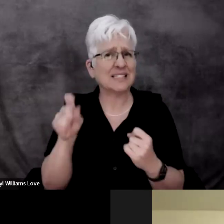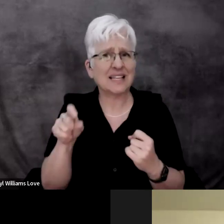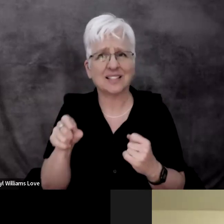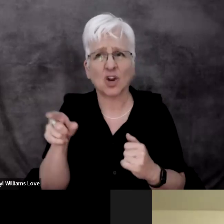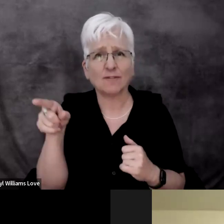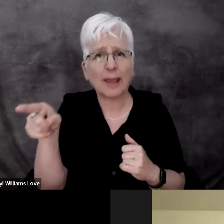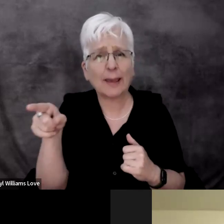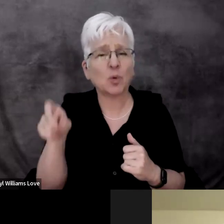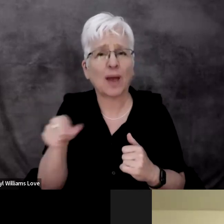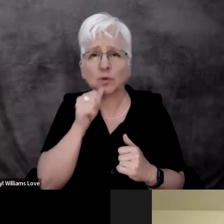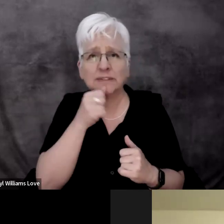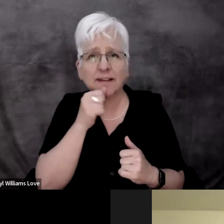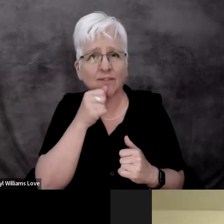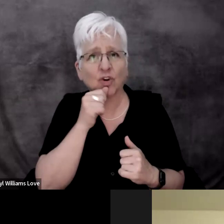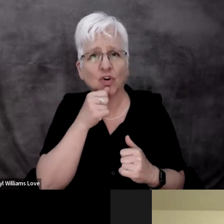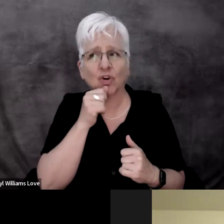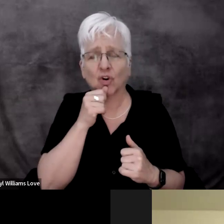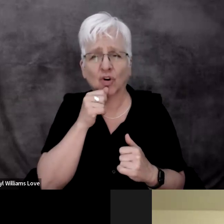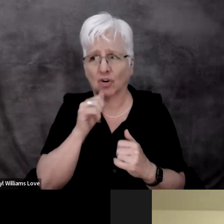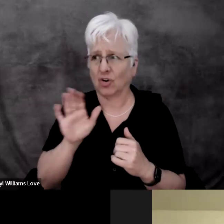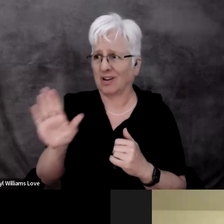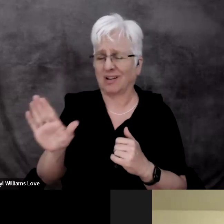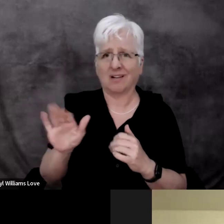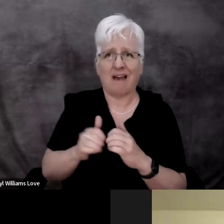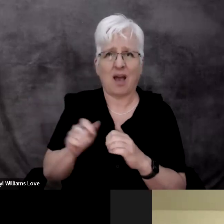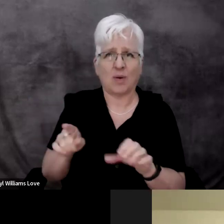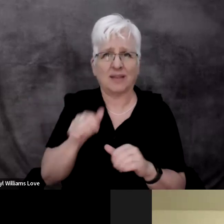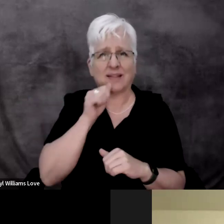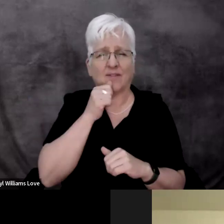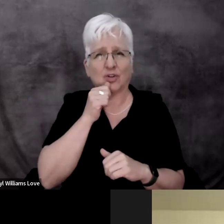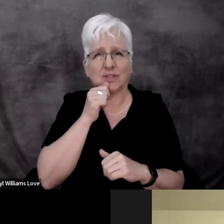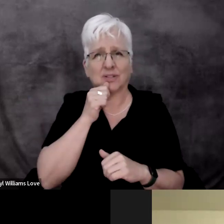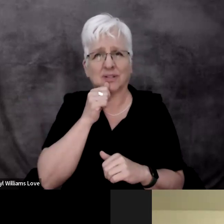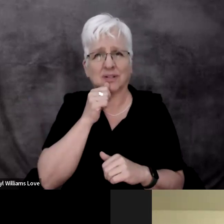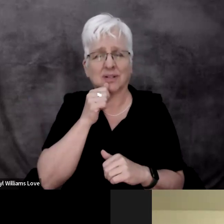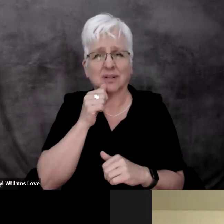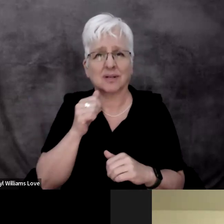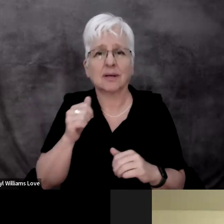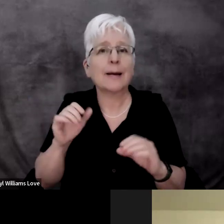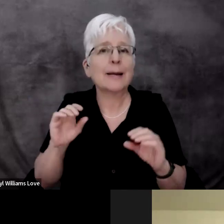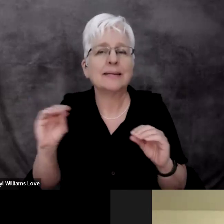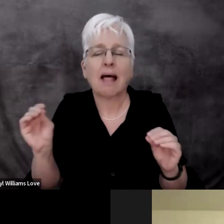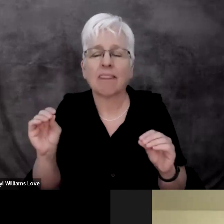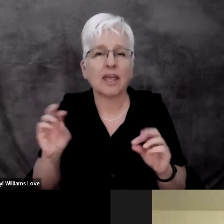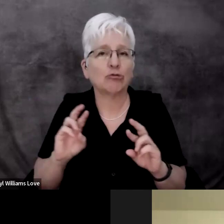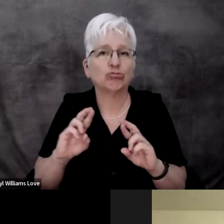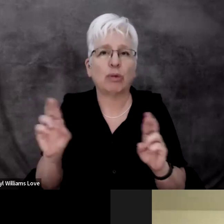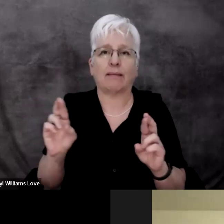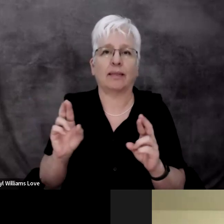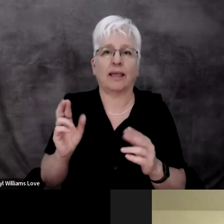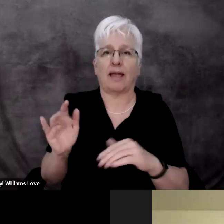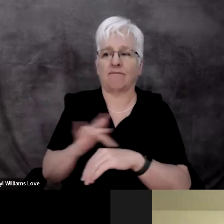really suffer the way that he suffers, because nothing's readily available for